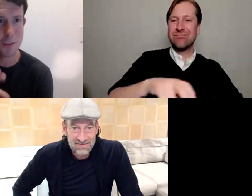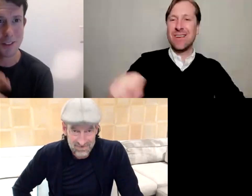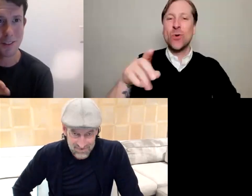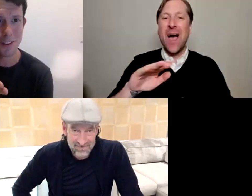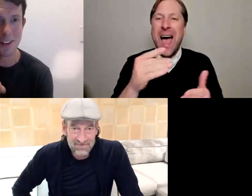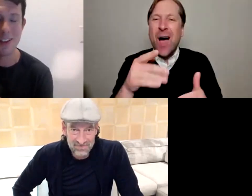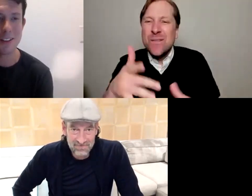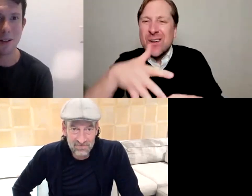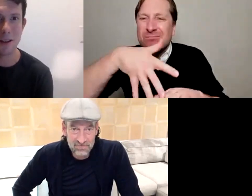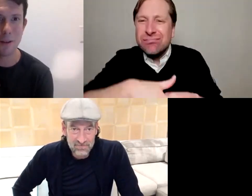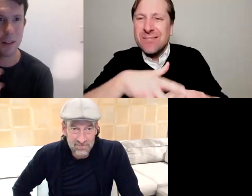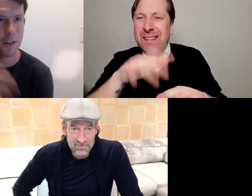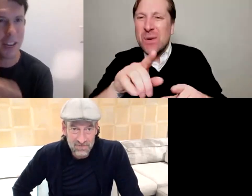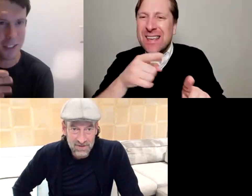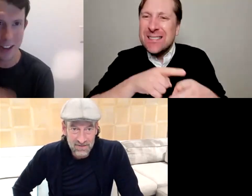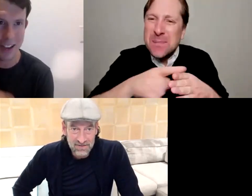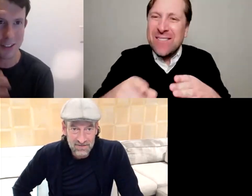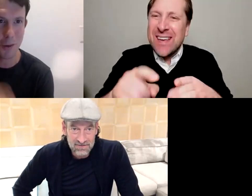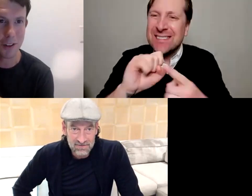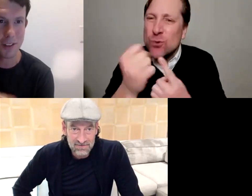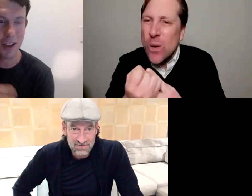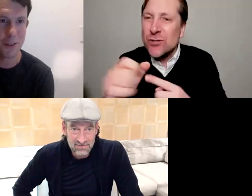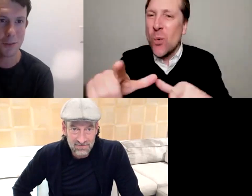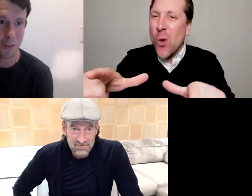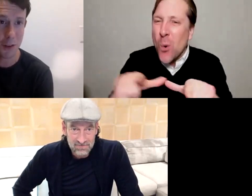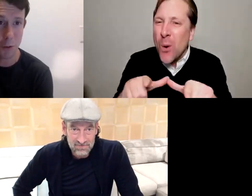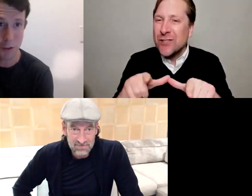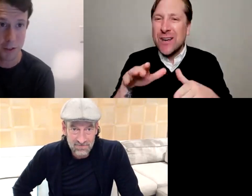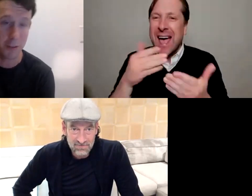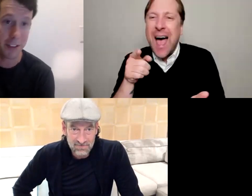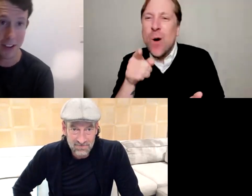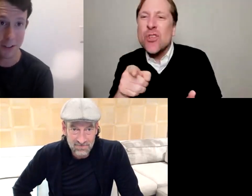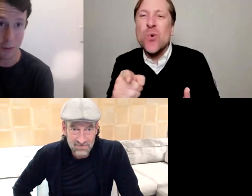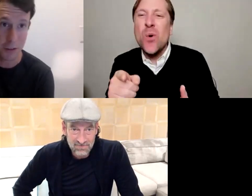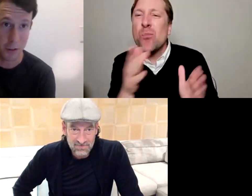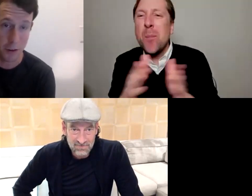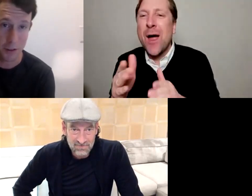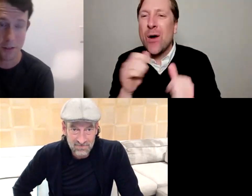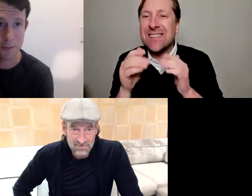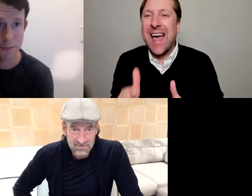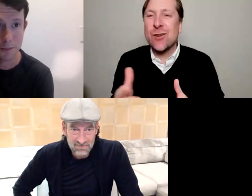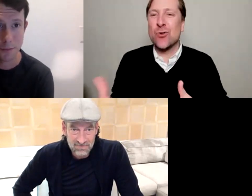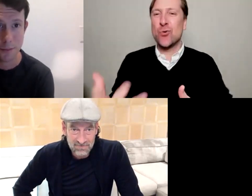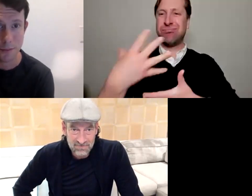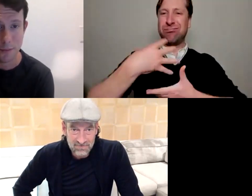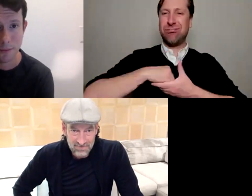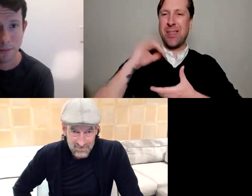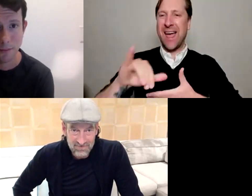very specific, a location that has quirks? How do you sort of adorn yourself as an actor with those quirks?